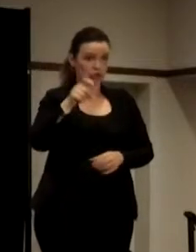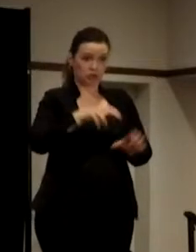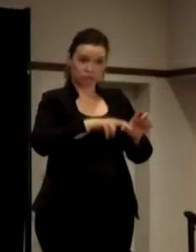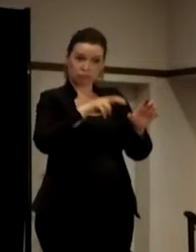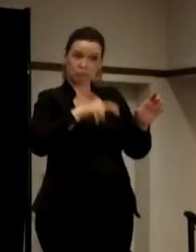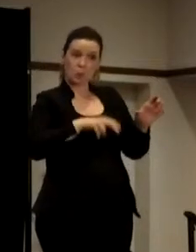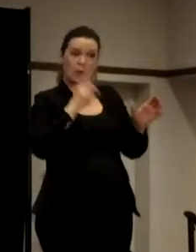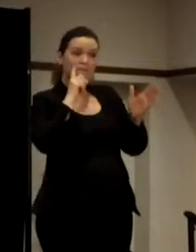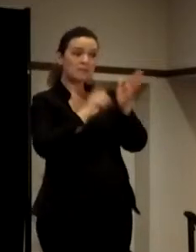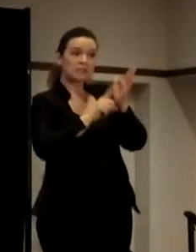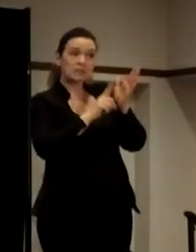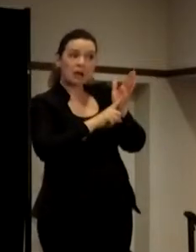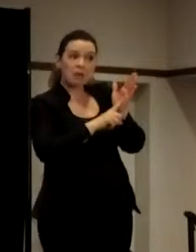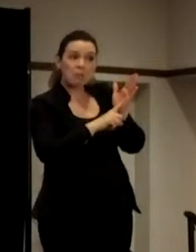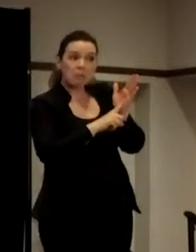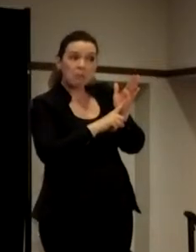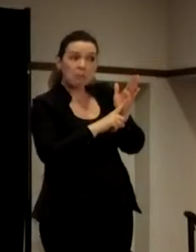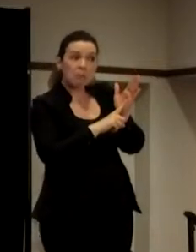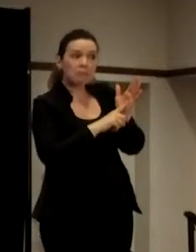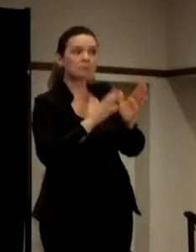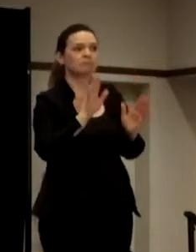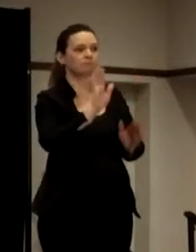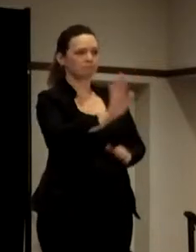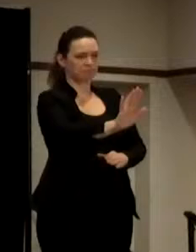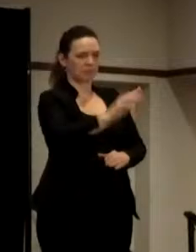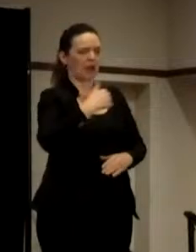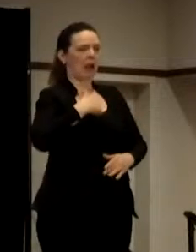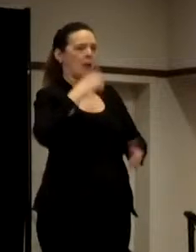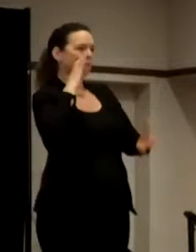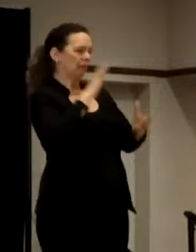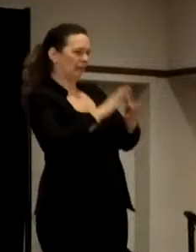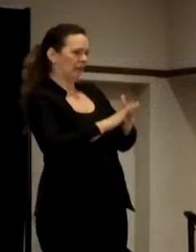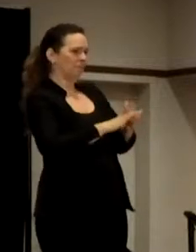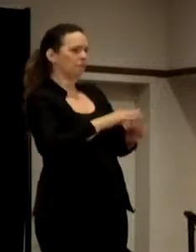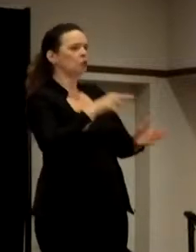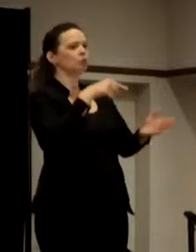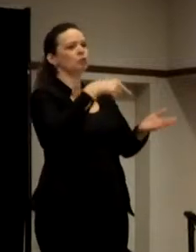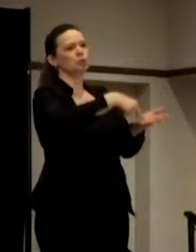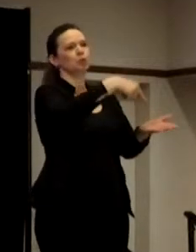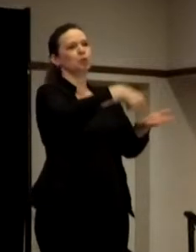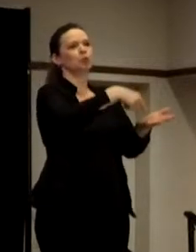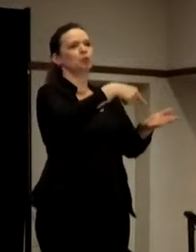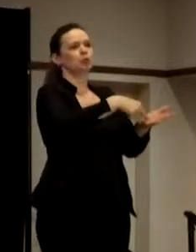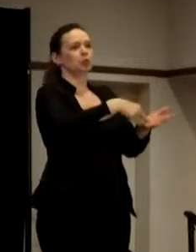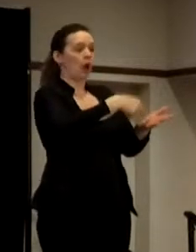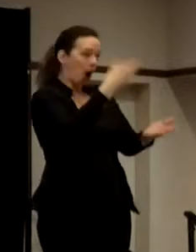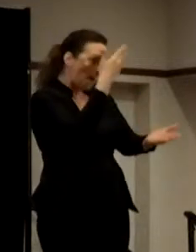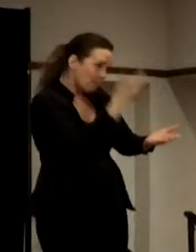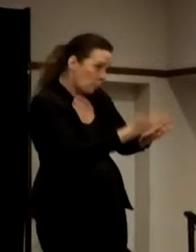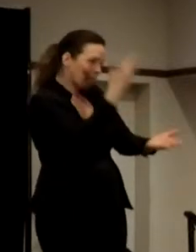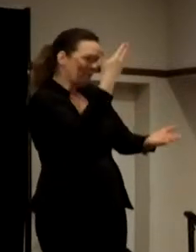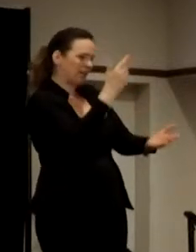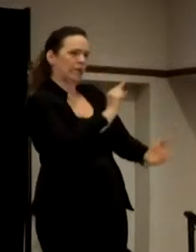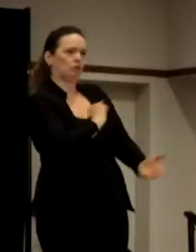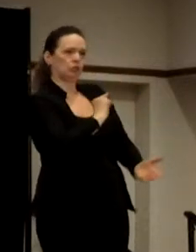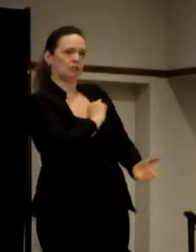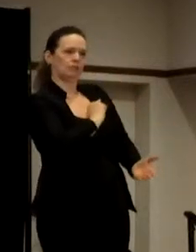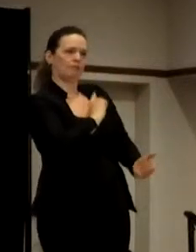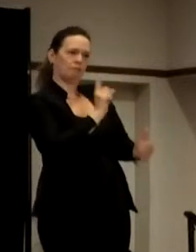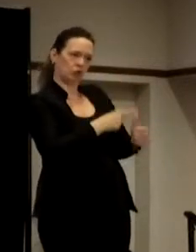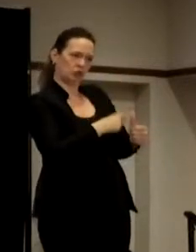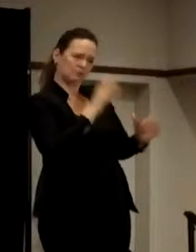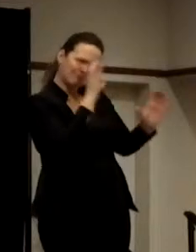important. But I'm also saying we're at a point now where we need to have local control